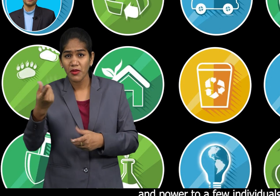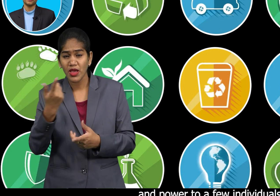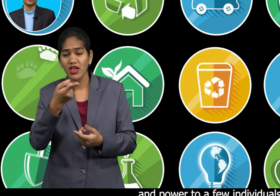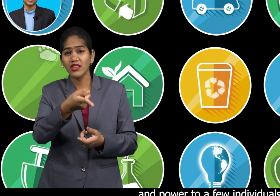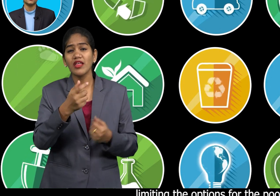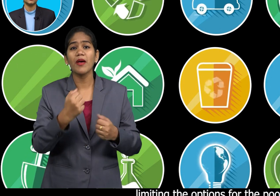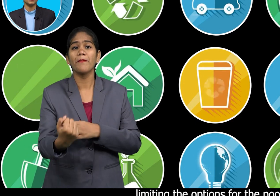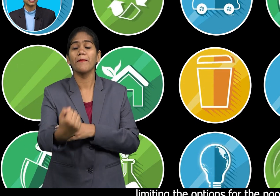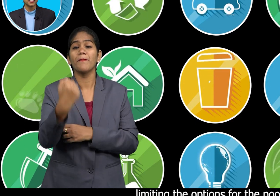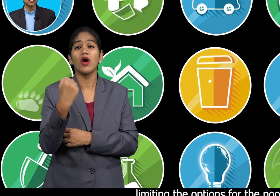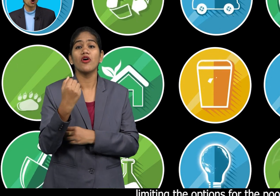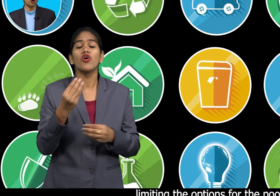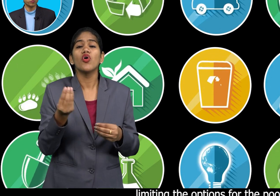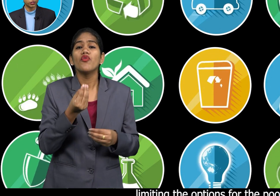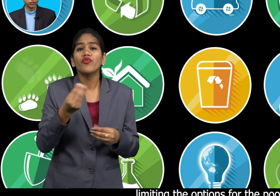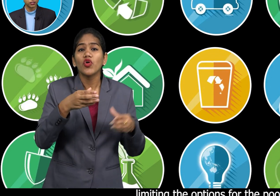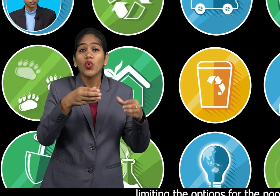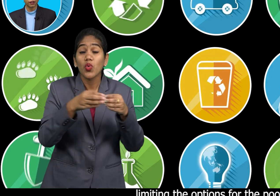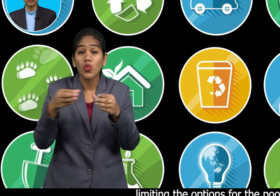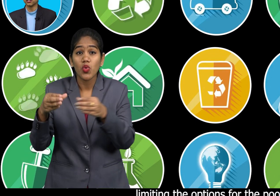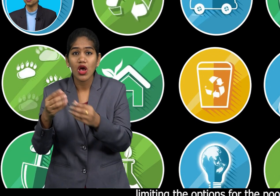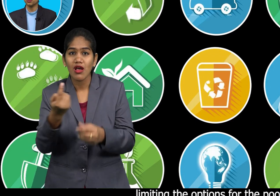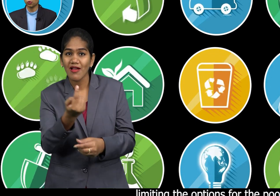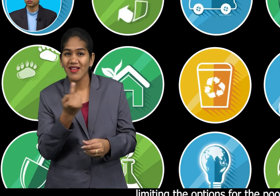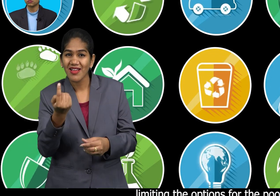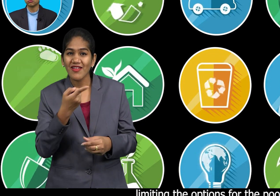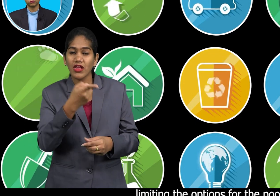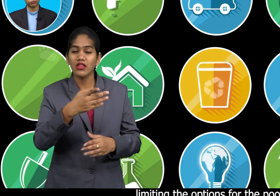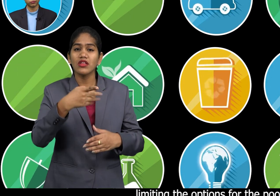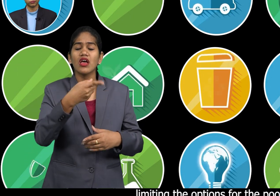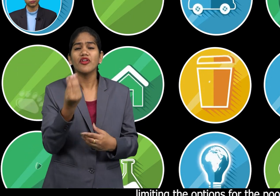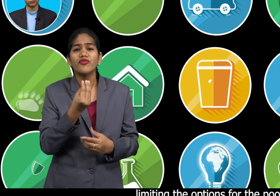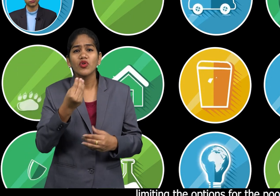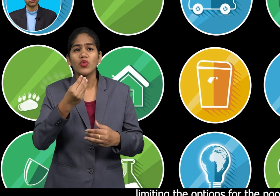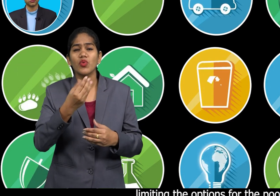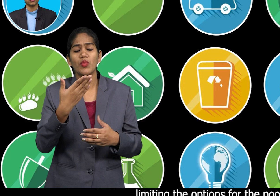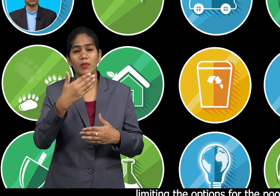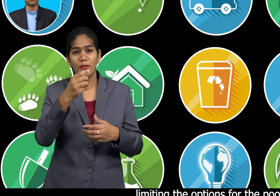individuals, limiting the options for the poor.